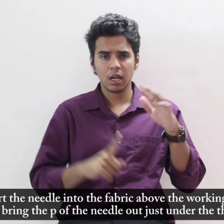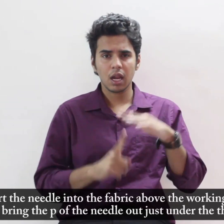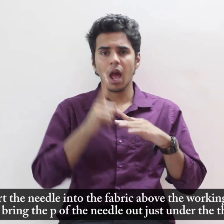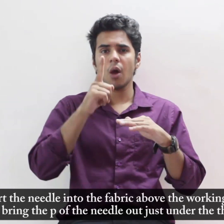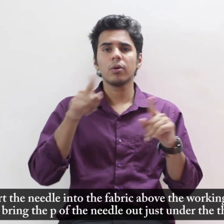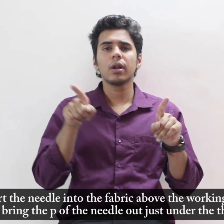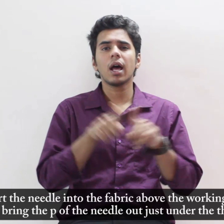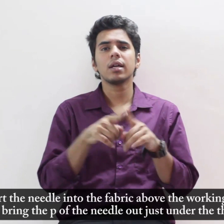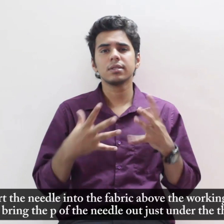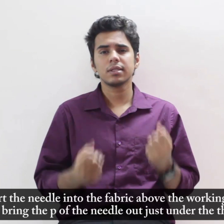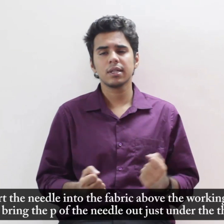thread.